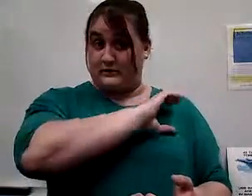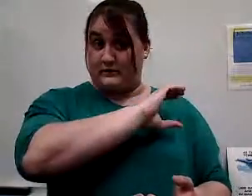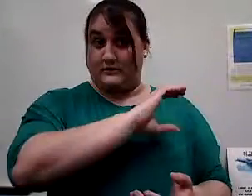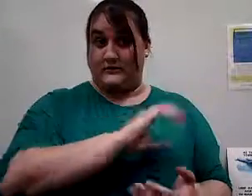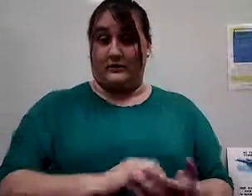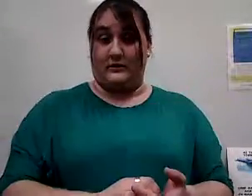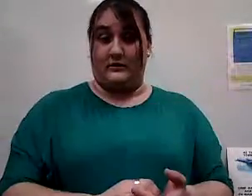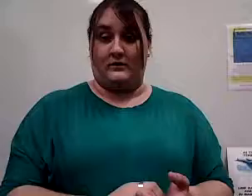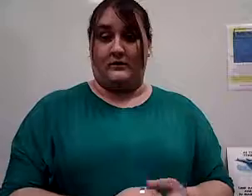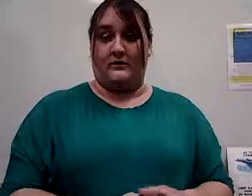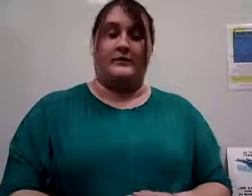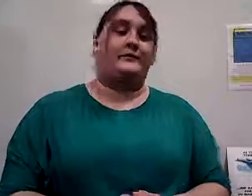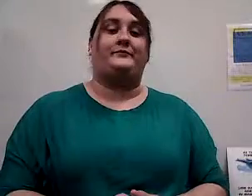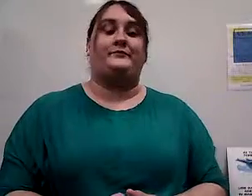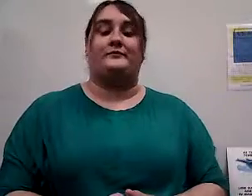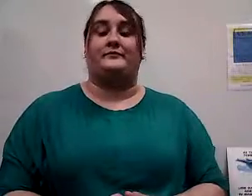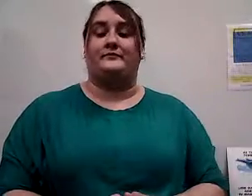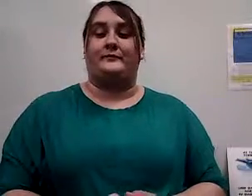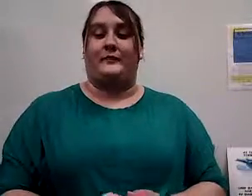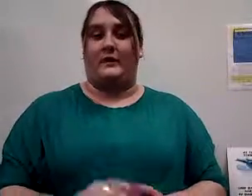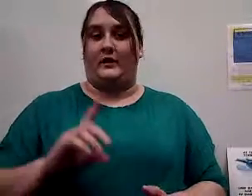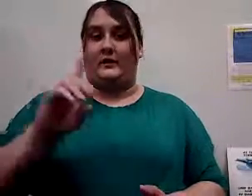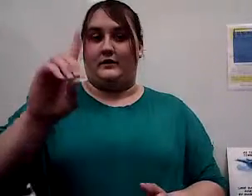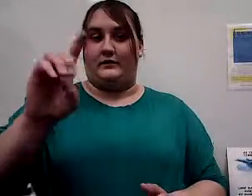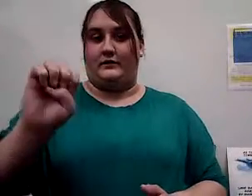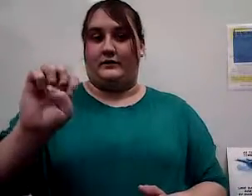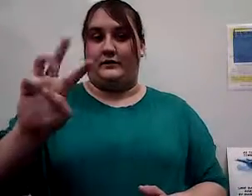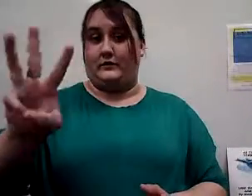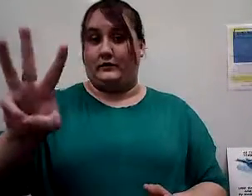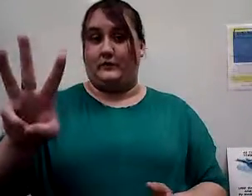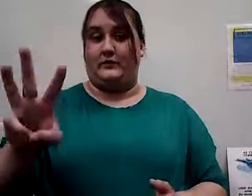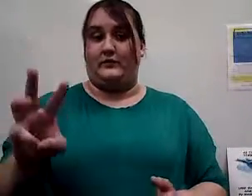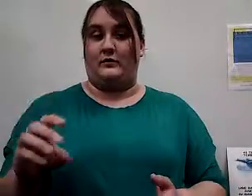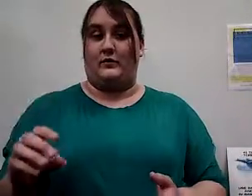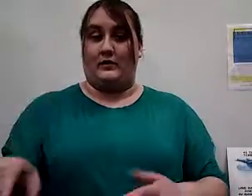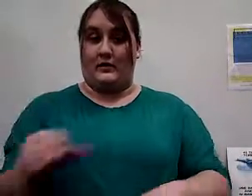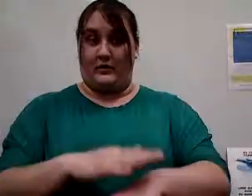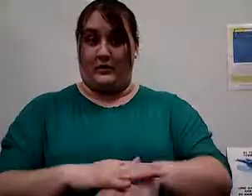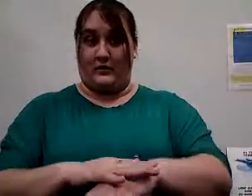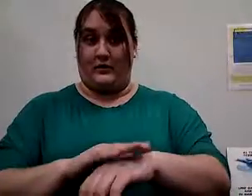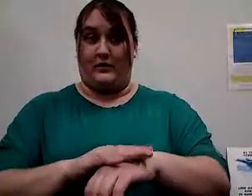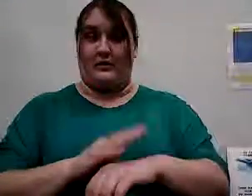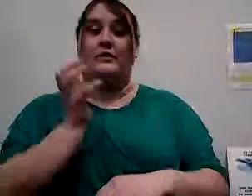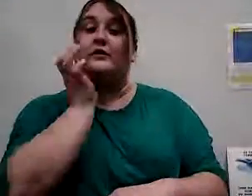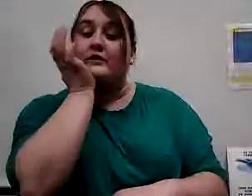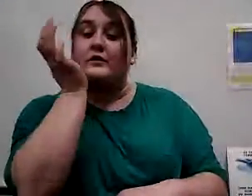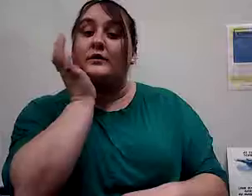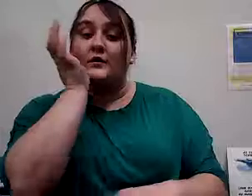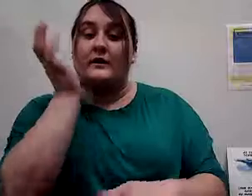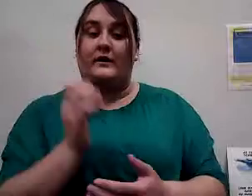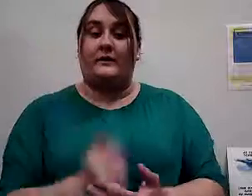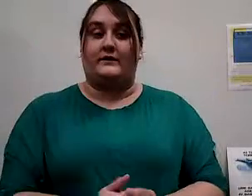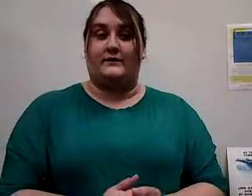early, and it depends on the environmental situation, and take off your socks and shoes and